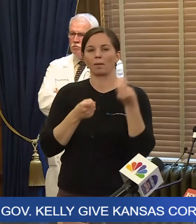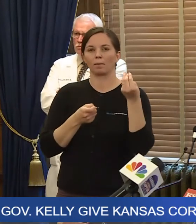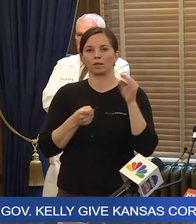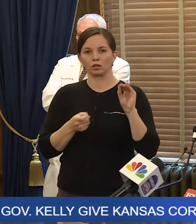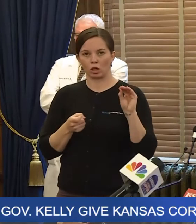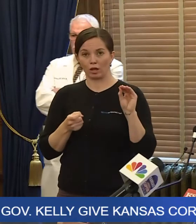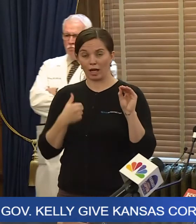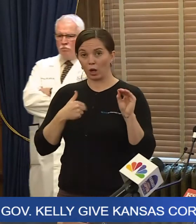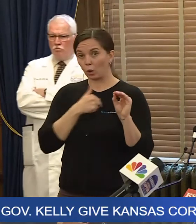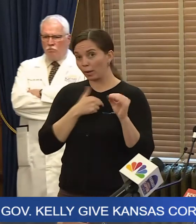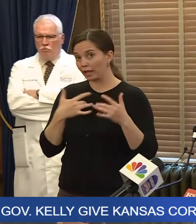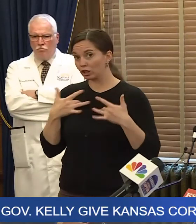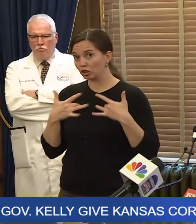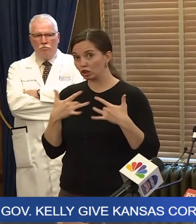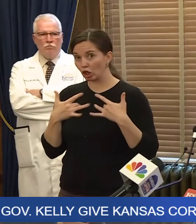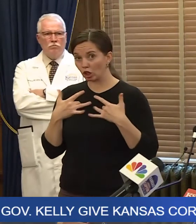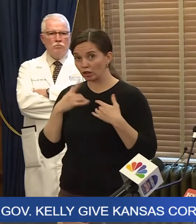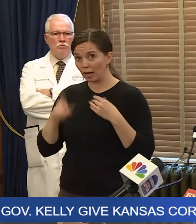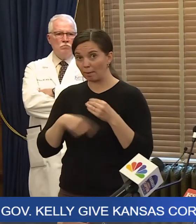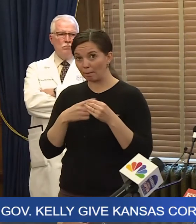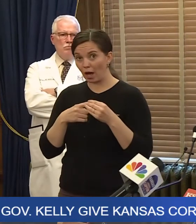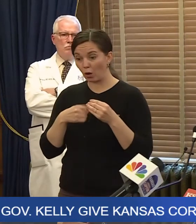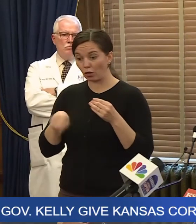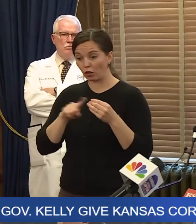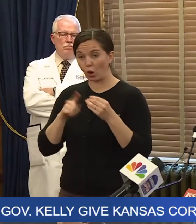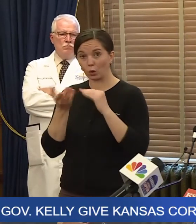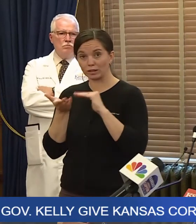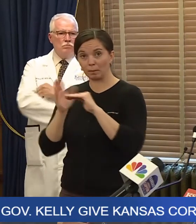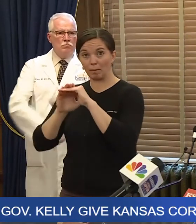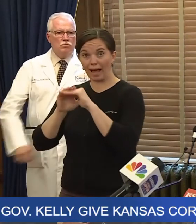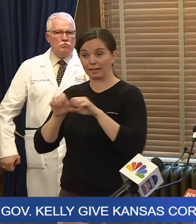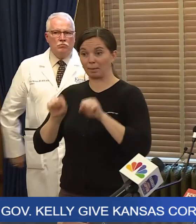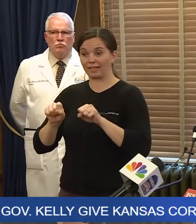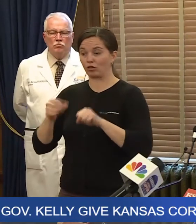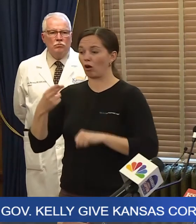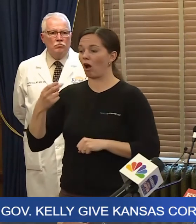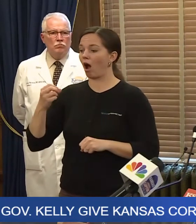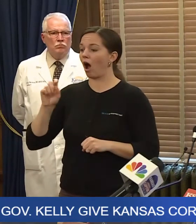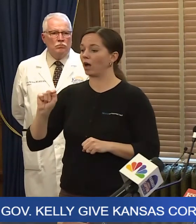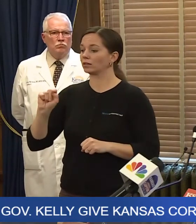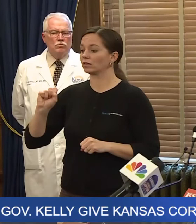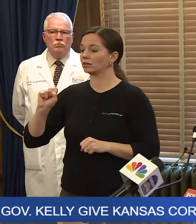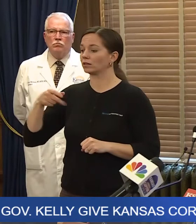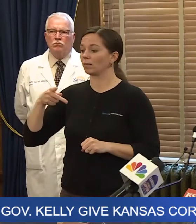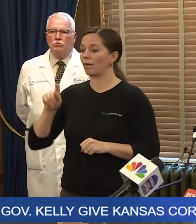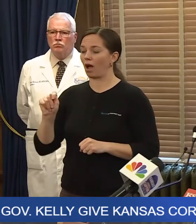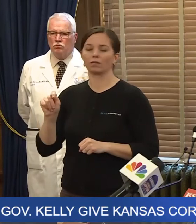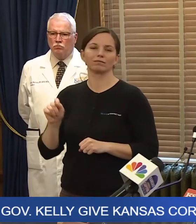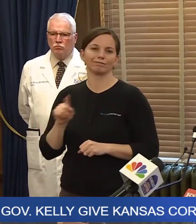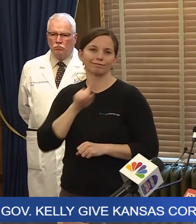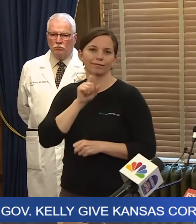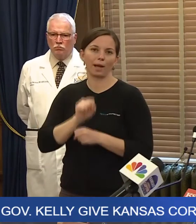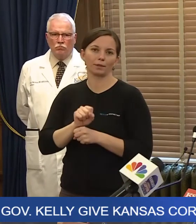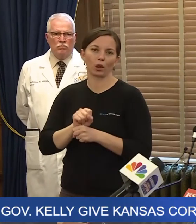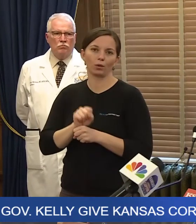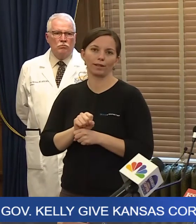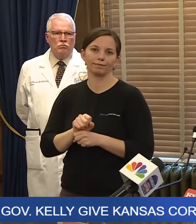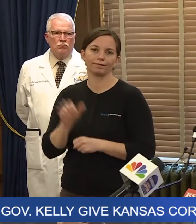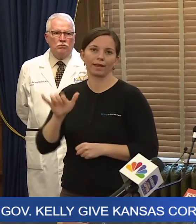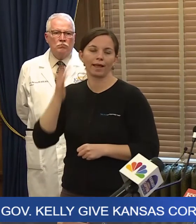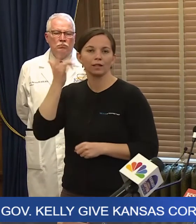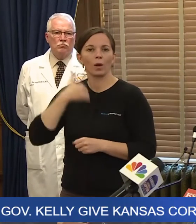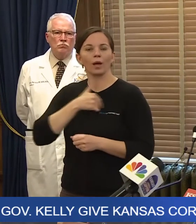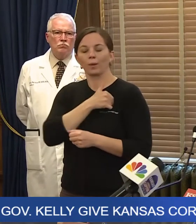Are we concerned about any of these spikes and potential hotspots? Absolutely. That's why we're working very